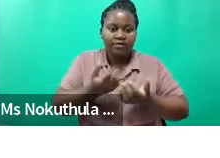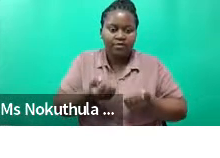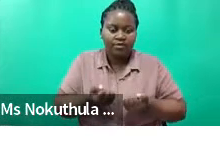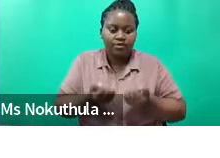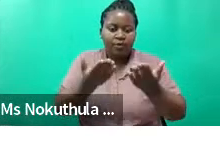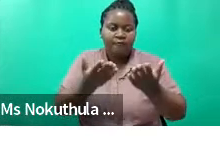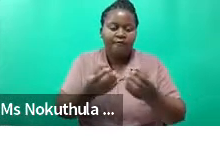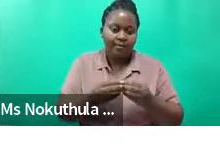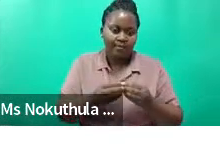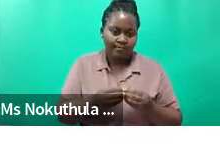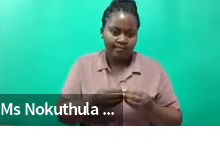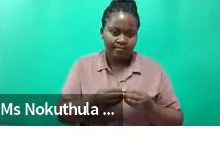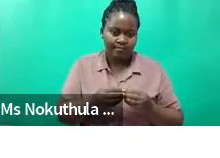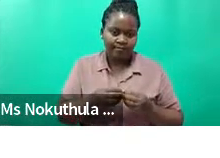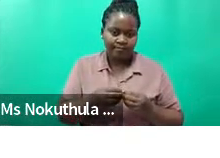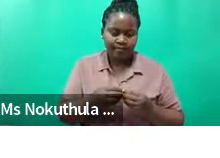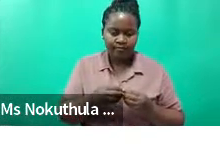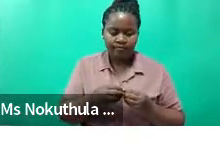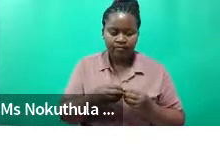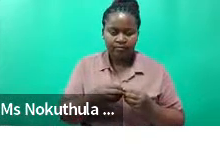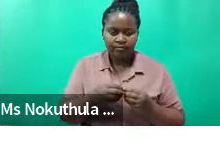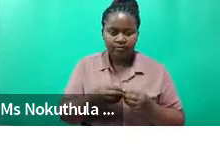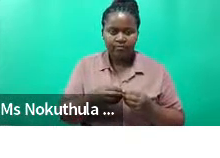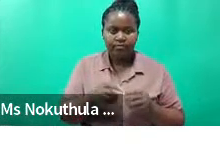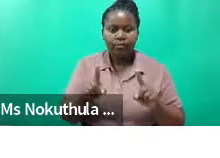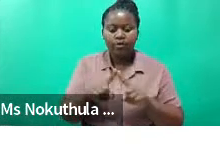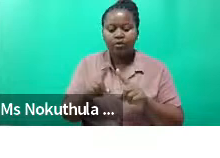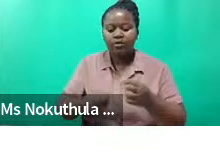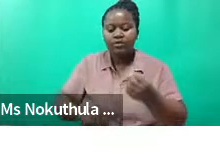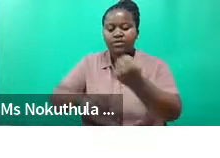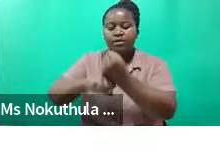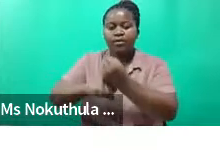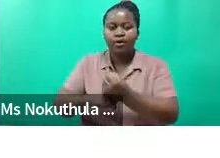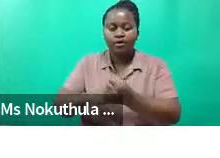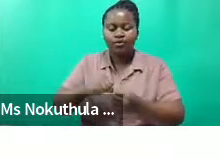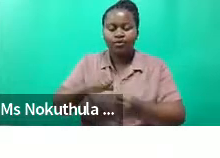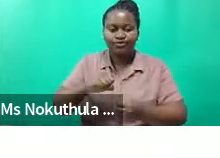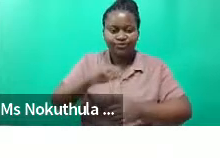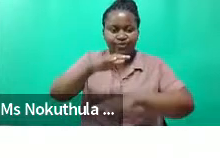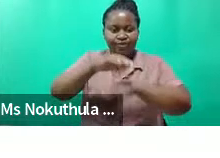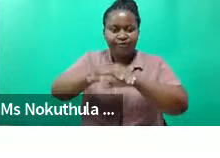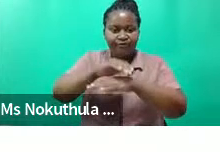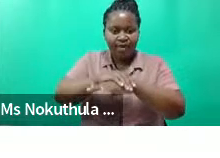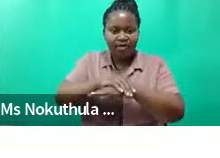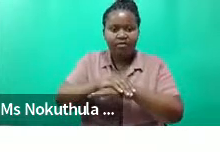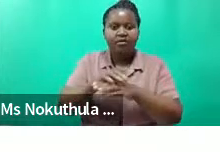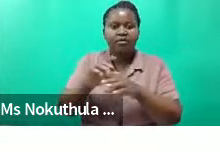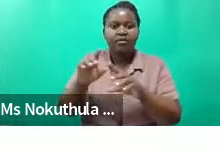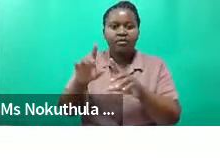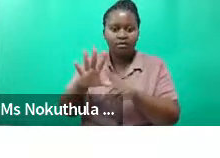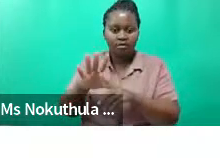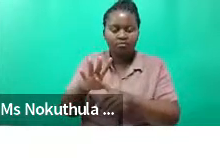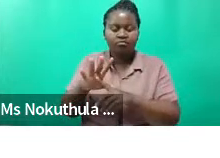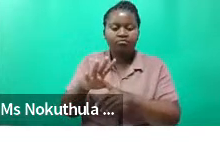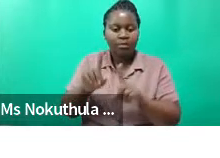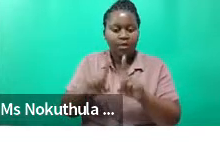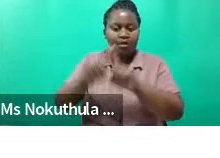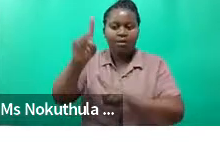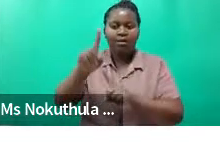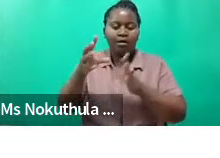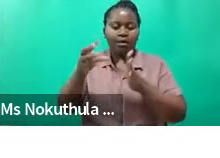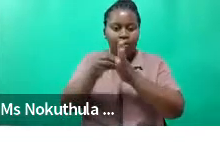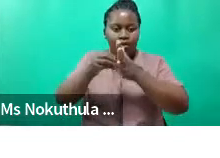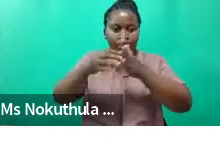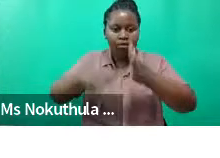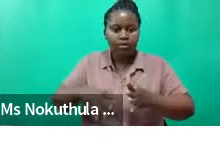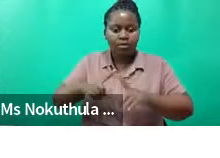And then support from friends, peers for her success as a student. She relied